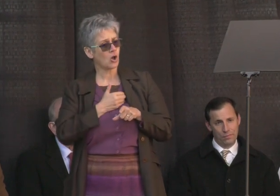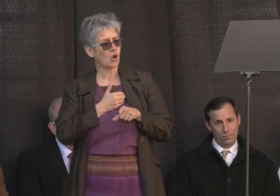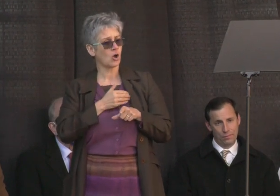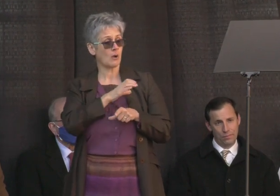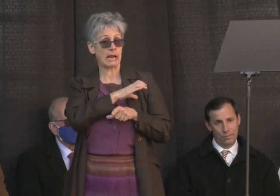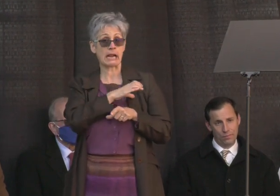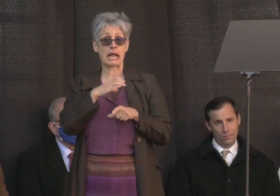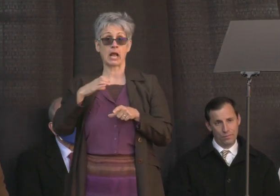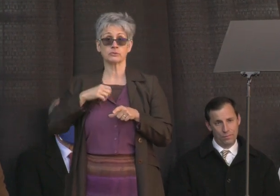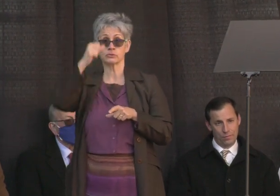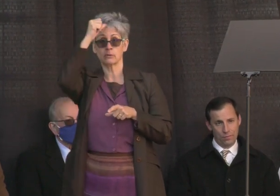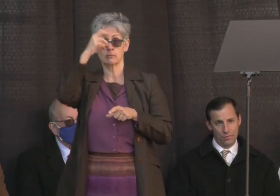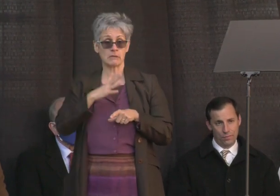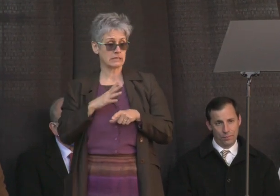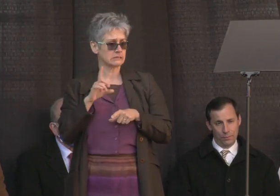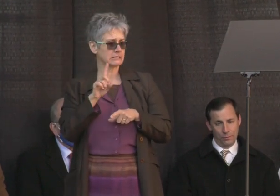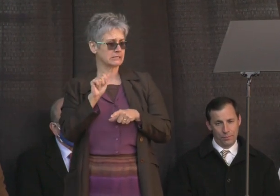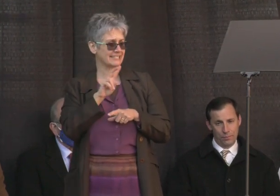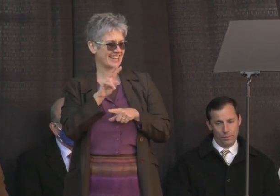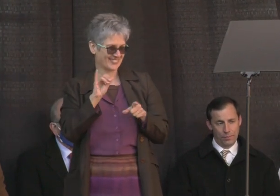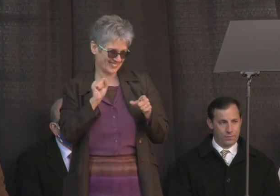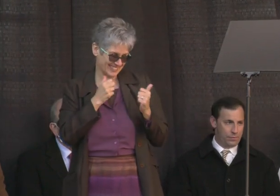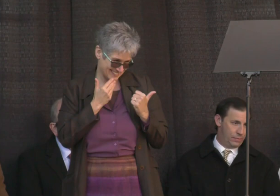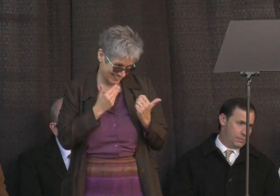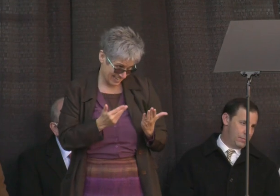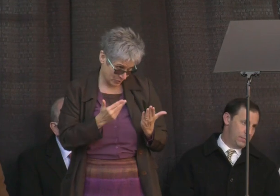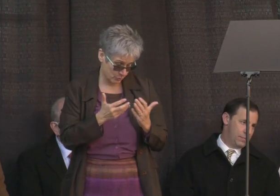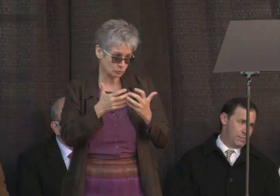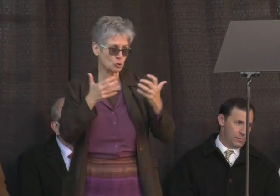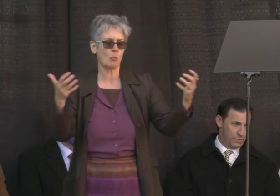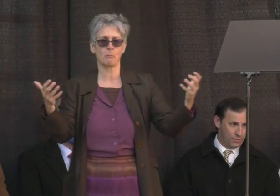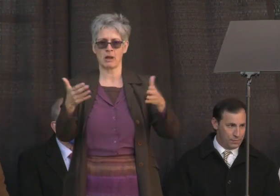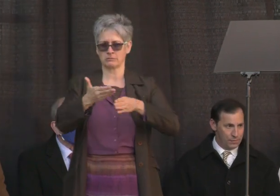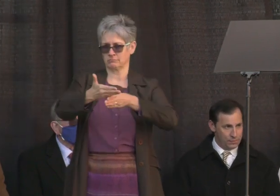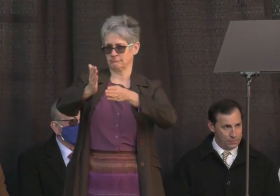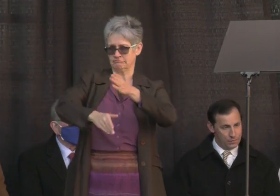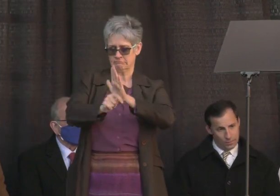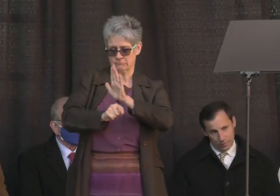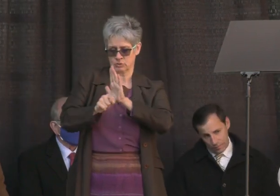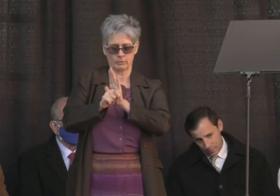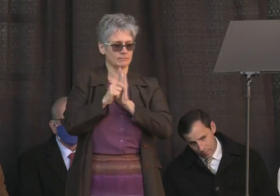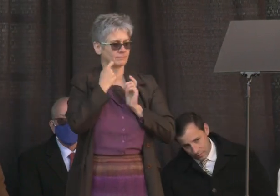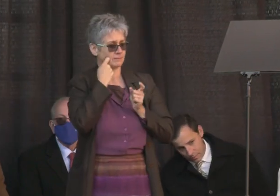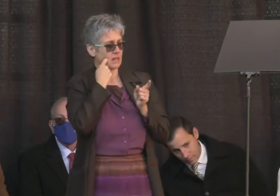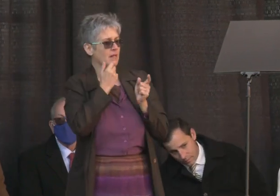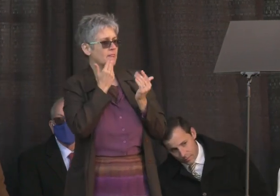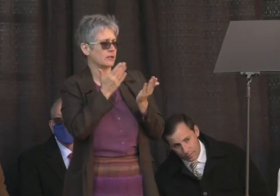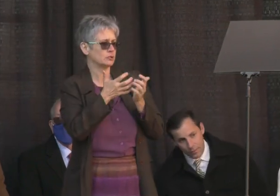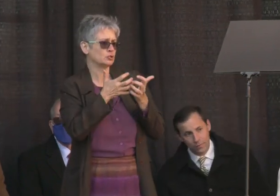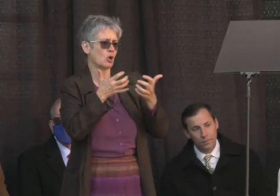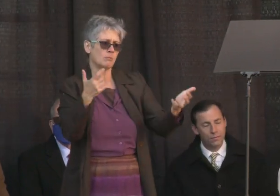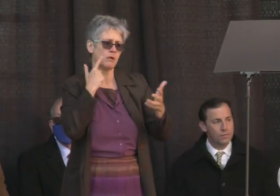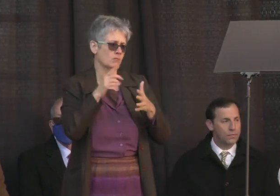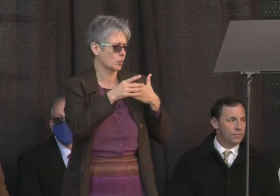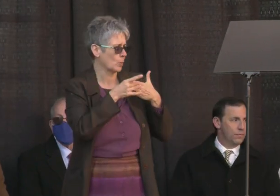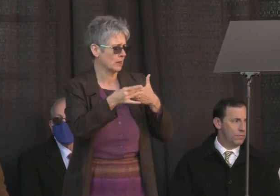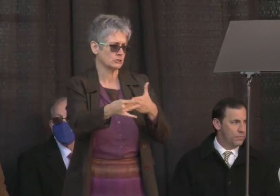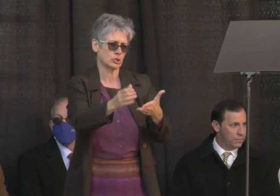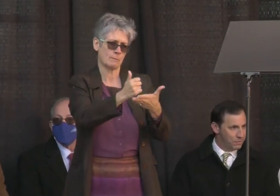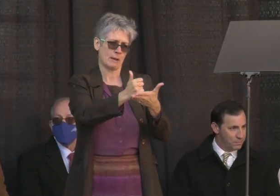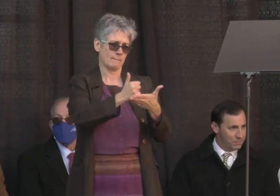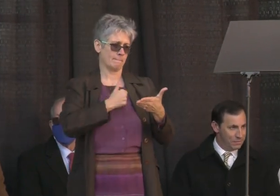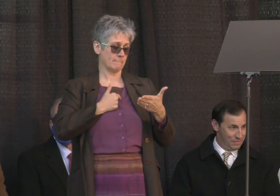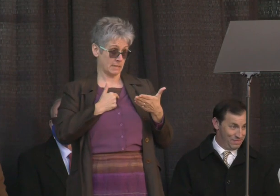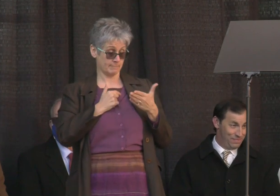Councilman Davis, thank you so much for your leadership and the road path that you have given me to go forward. I want to thank